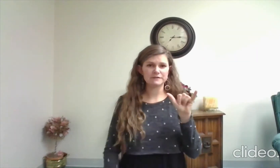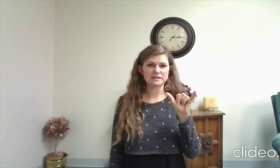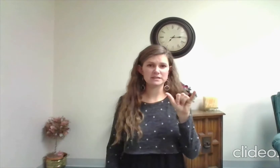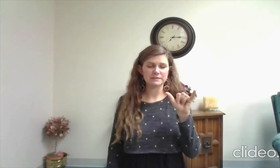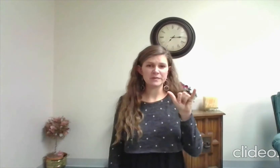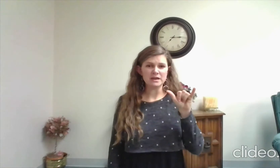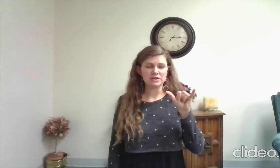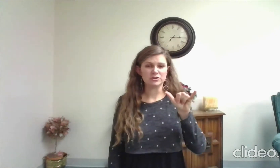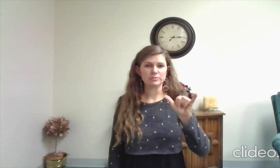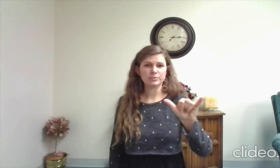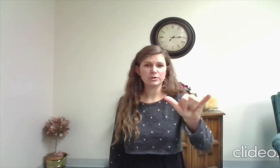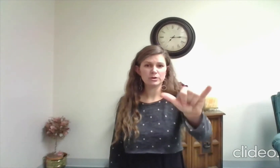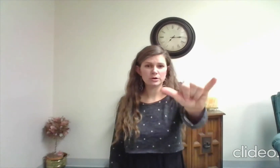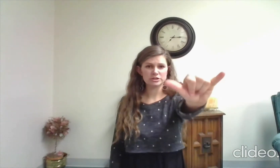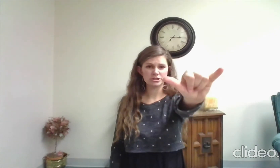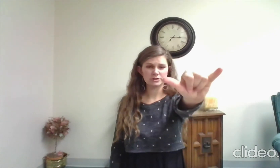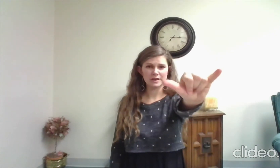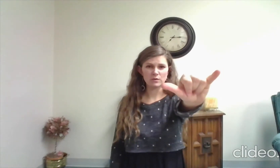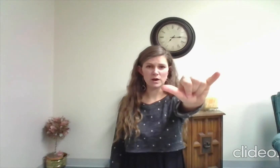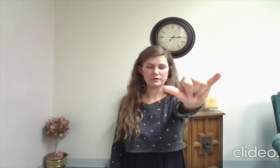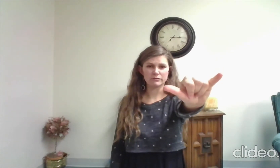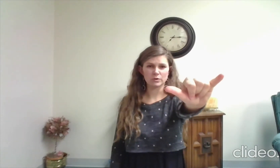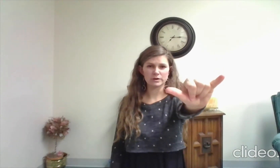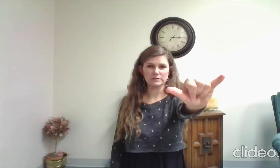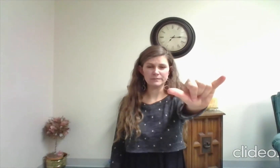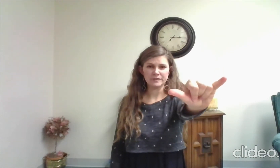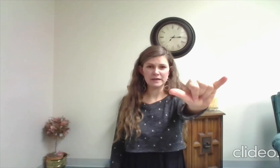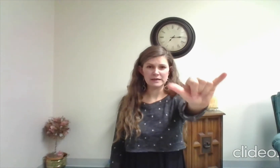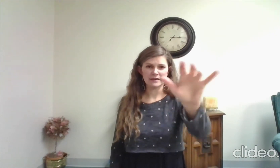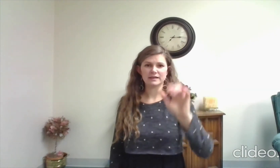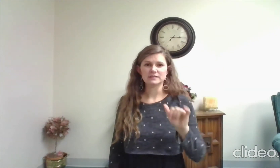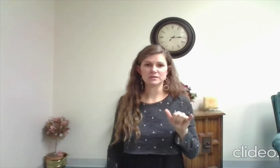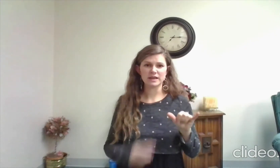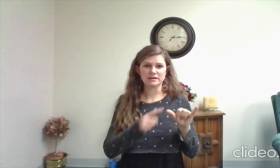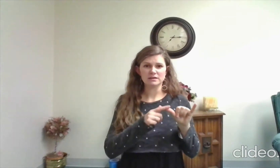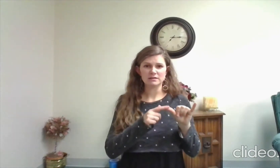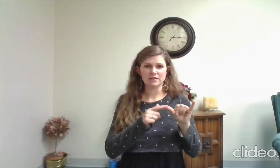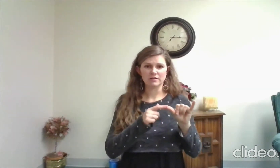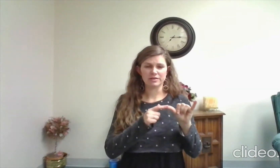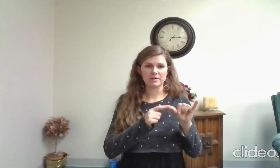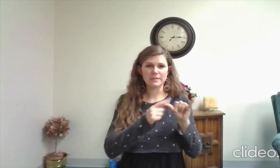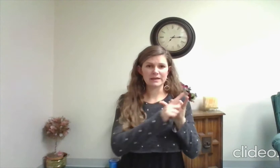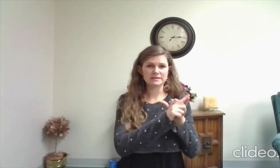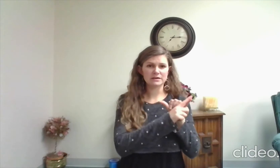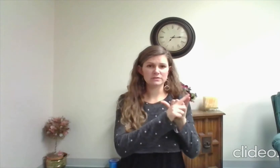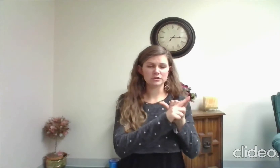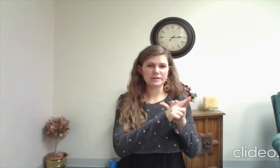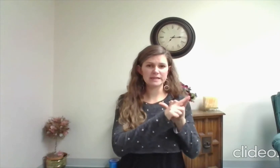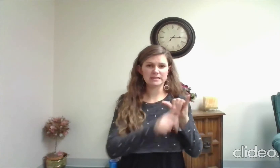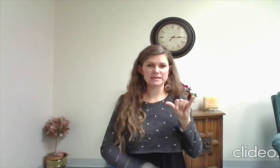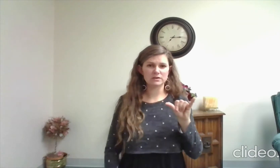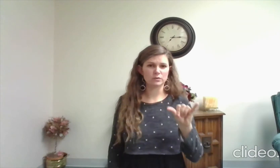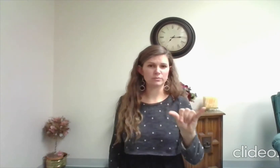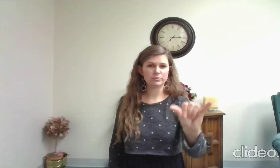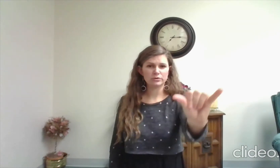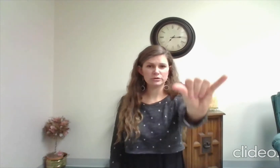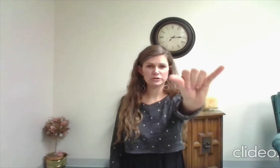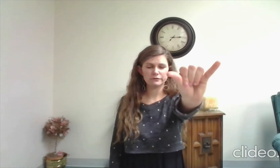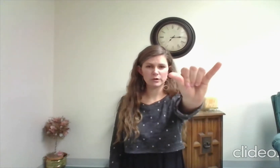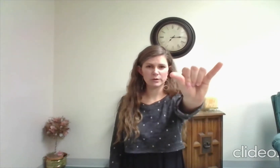fist. You're going to push that Y forward. Okay, so again, thumb is out, your pinky is out, and we push forward our